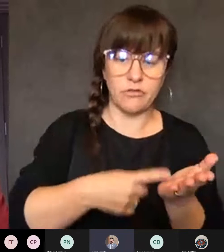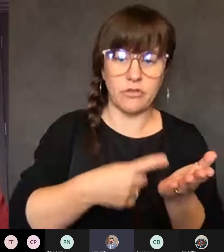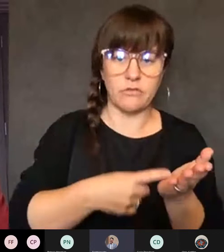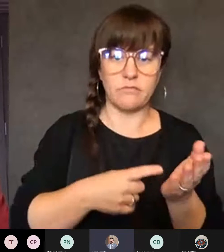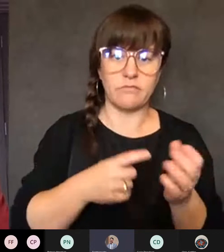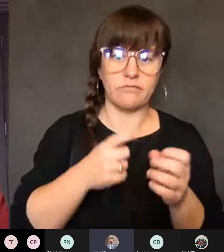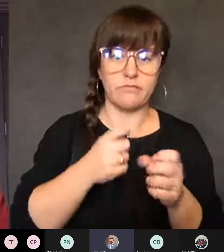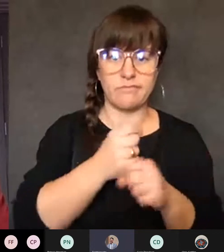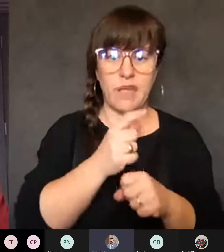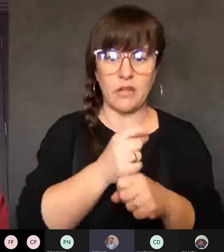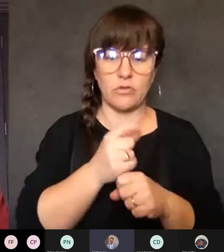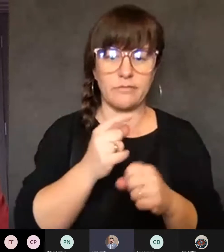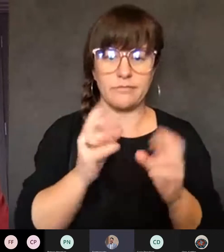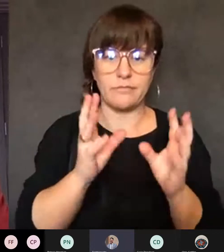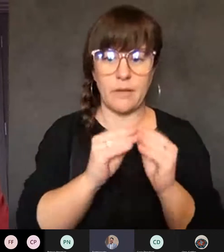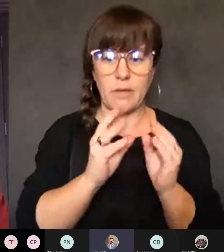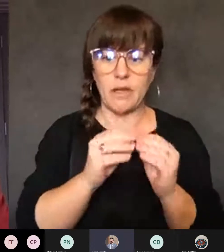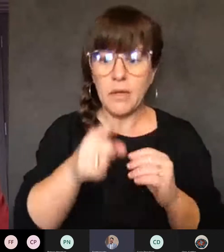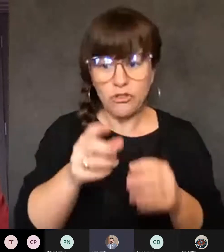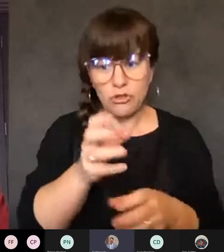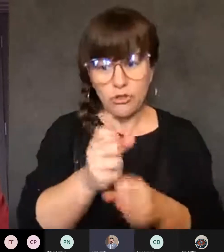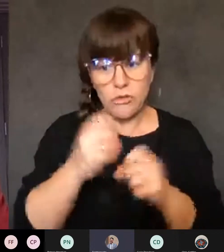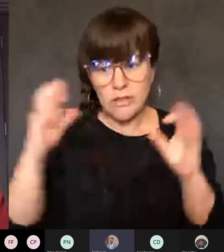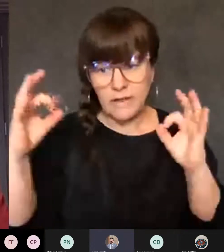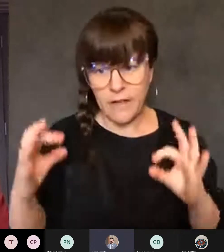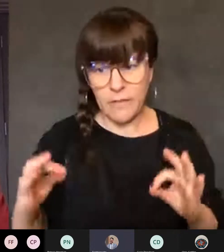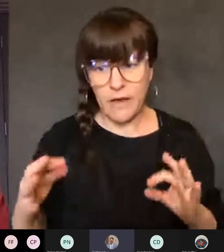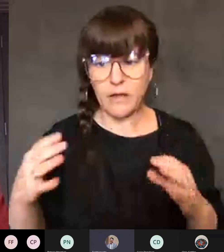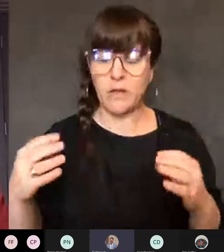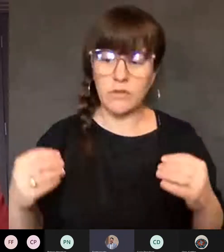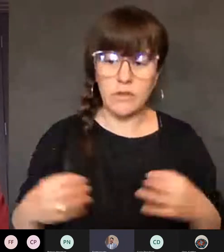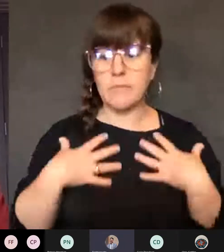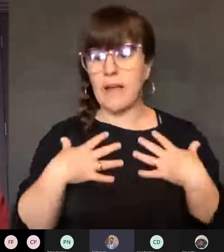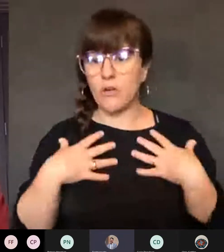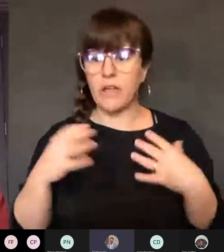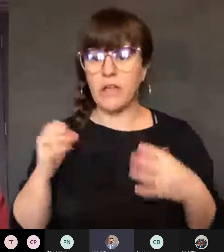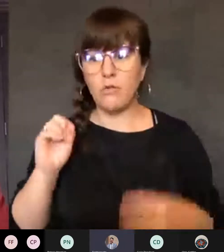but did you get any feedback that was kind of particularly inspiring or